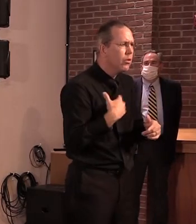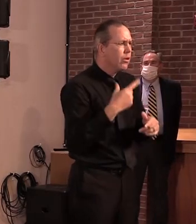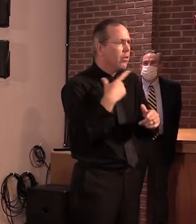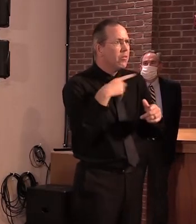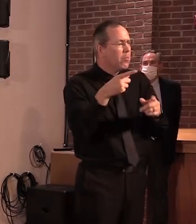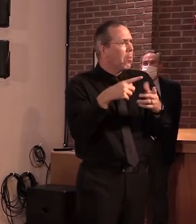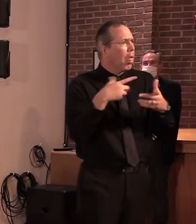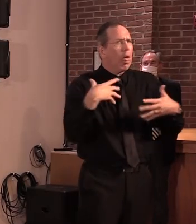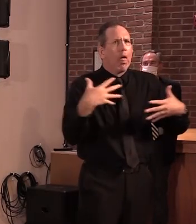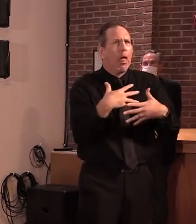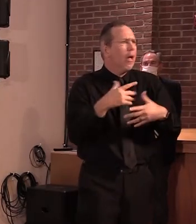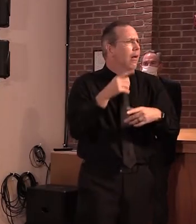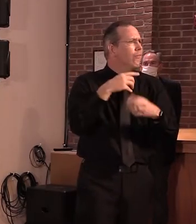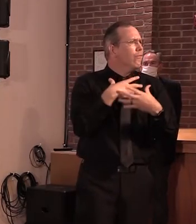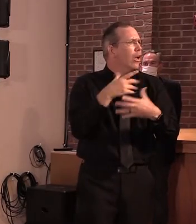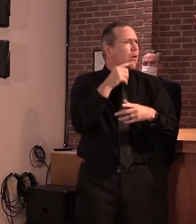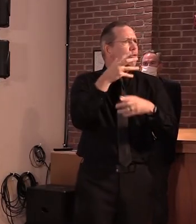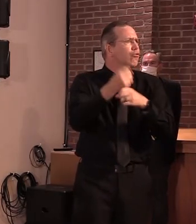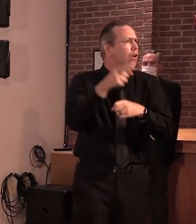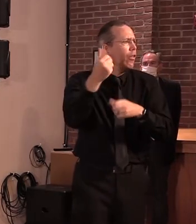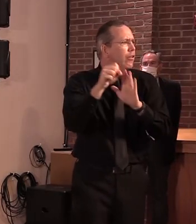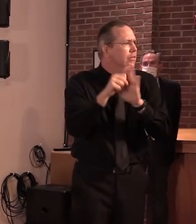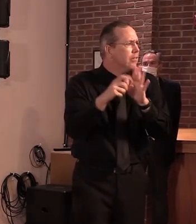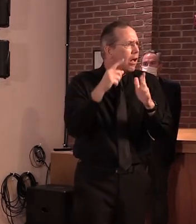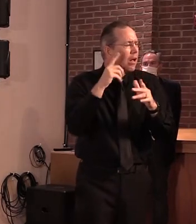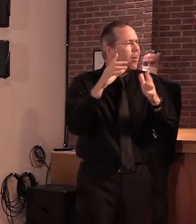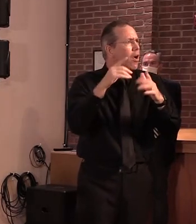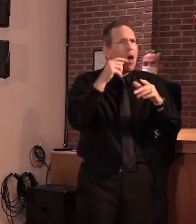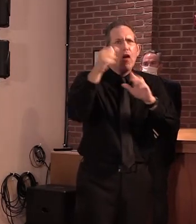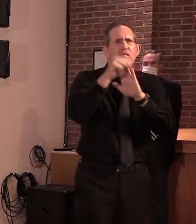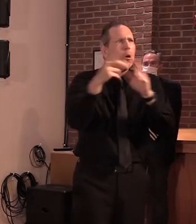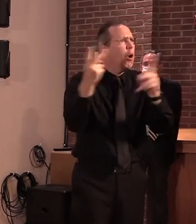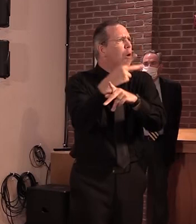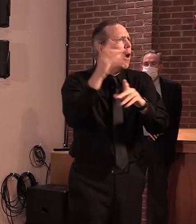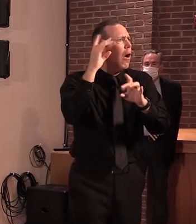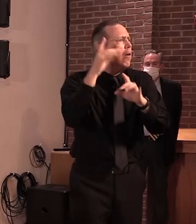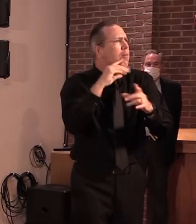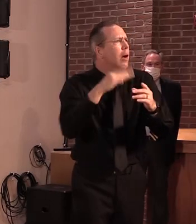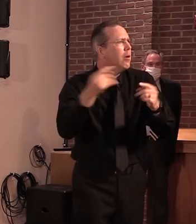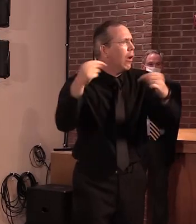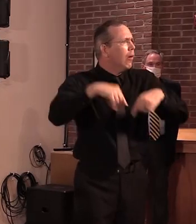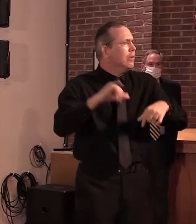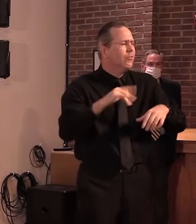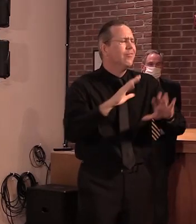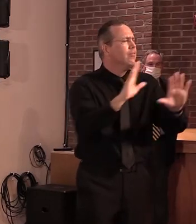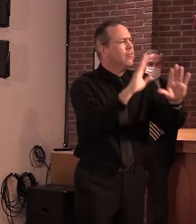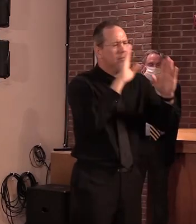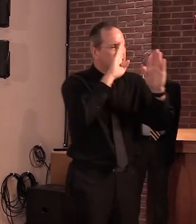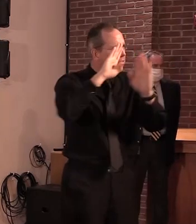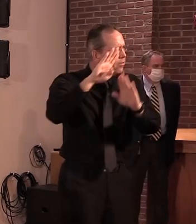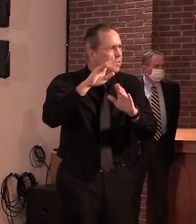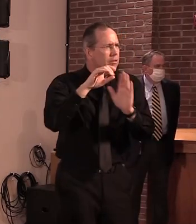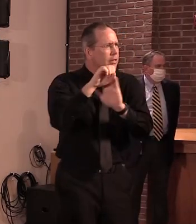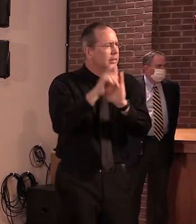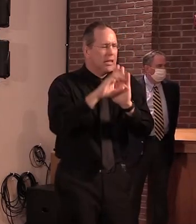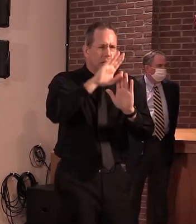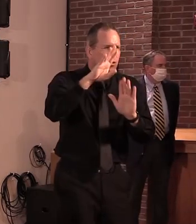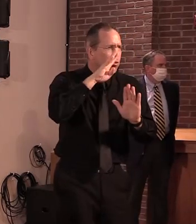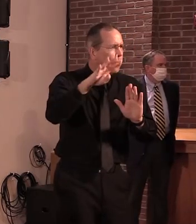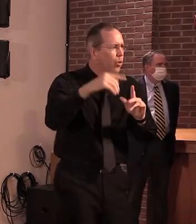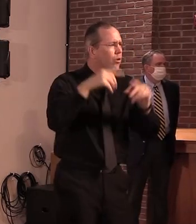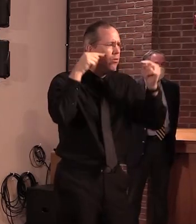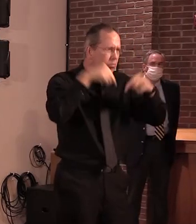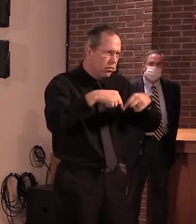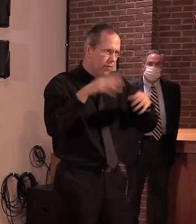local leaders, those who know our communities best, and trust that they will provide the best guidance and, most importantly, adapt